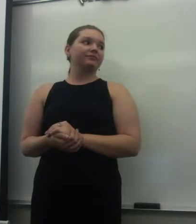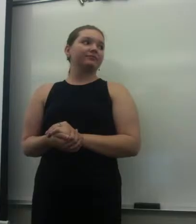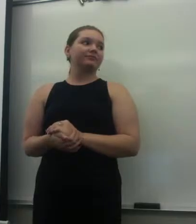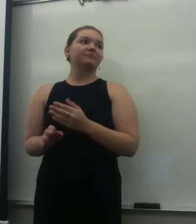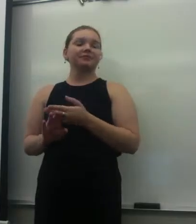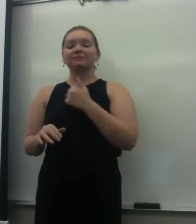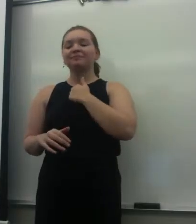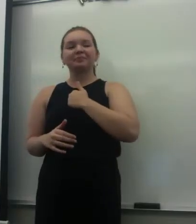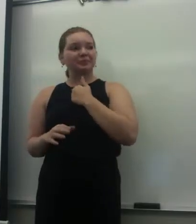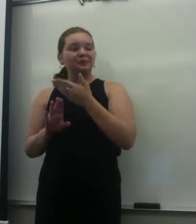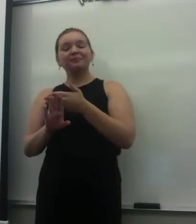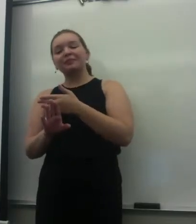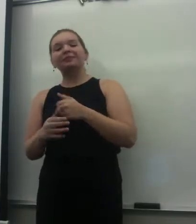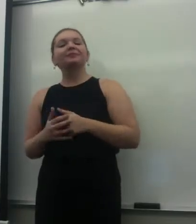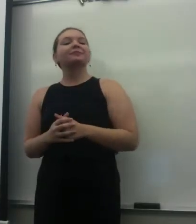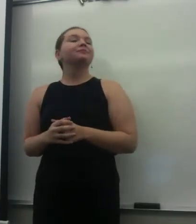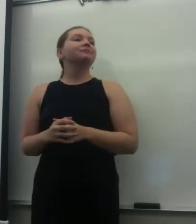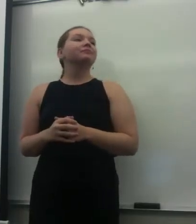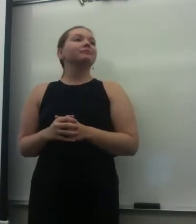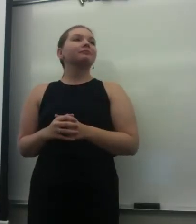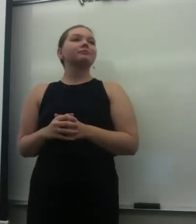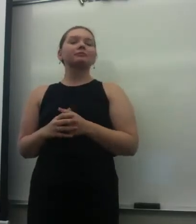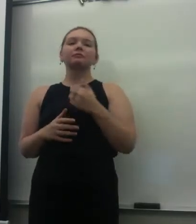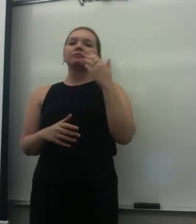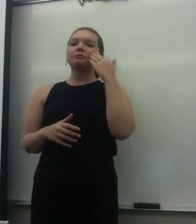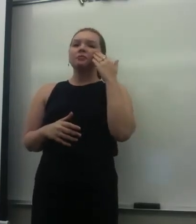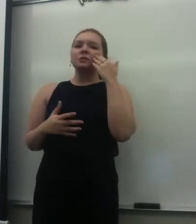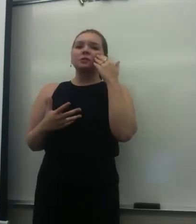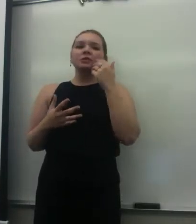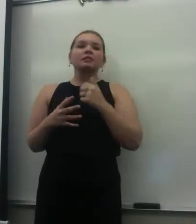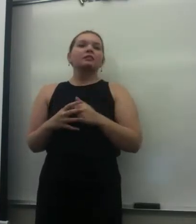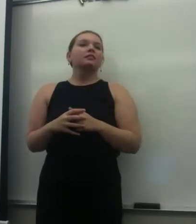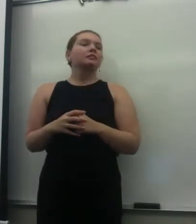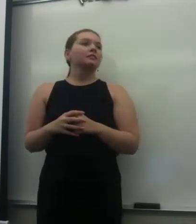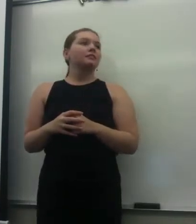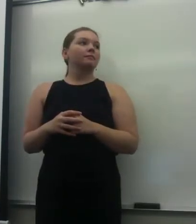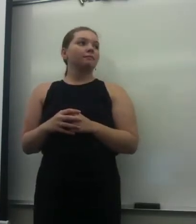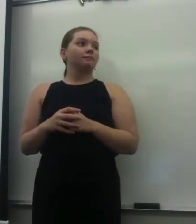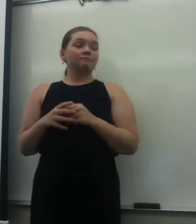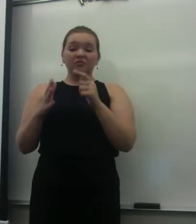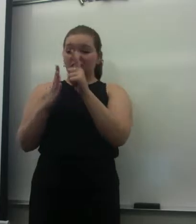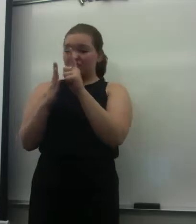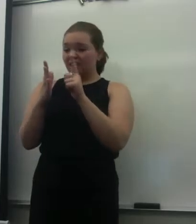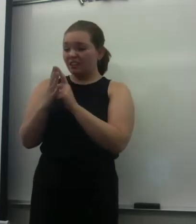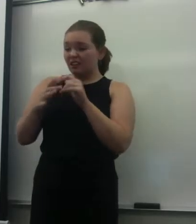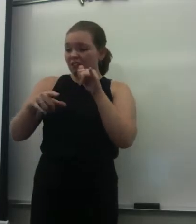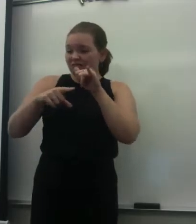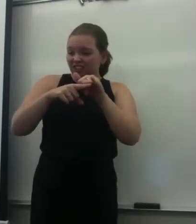preparation also includes familiarizing yourself with jargon, which includes